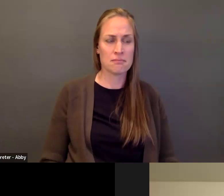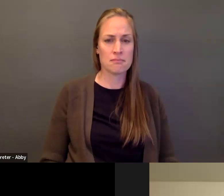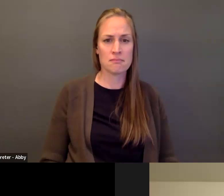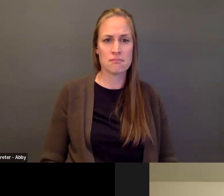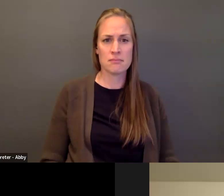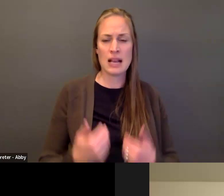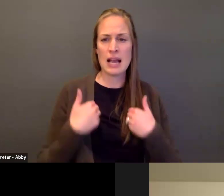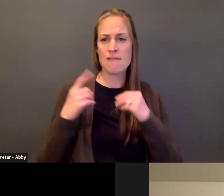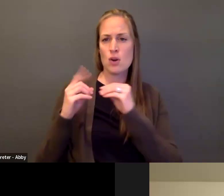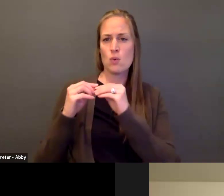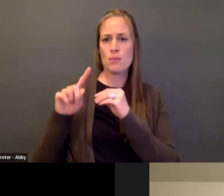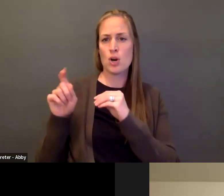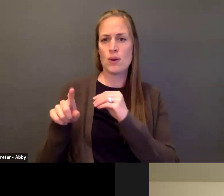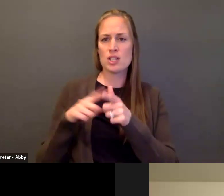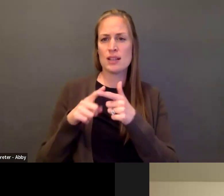Zoom.